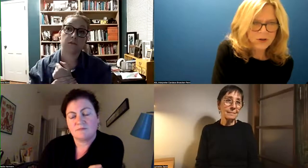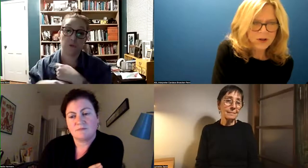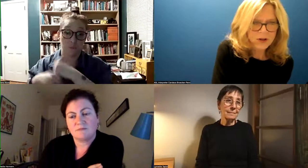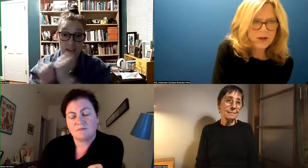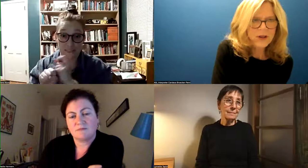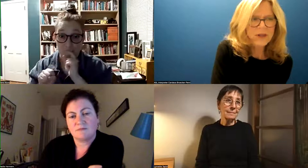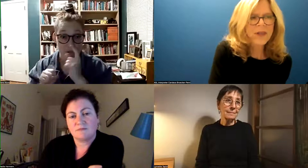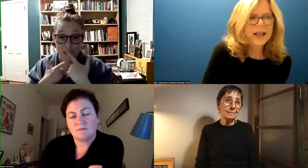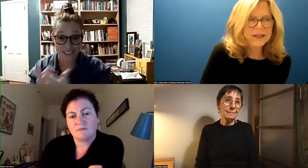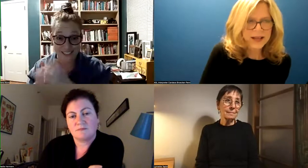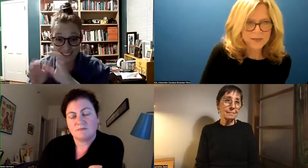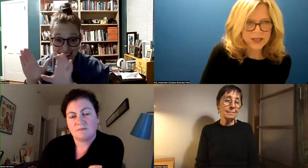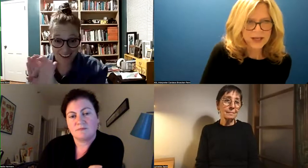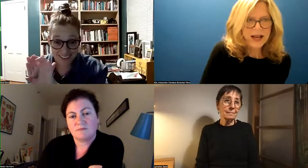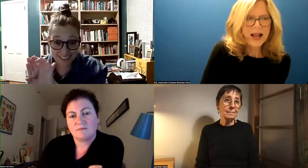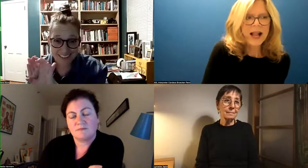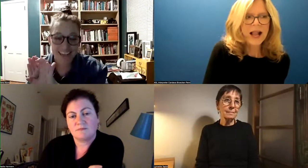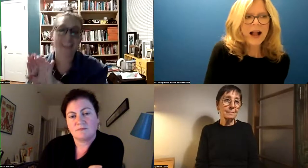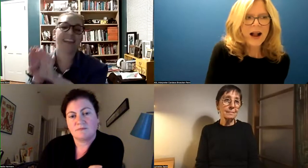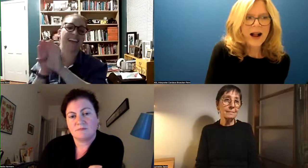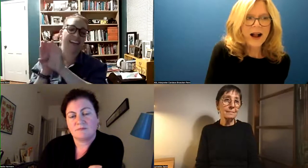goal, that led me.